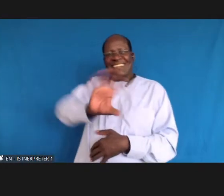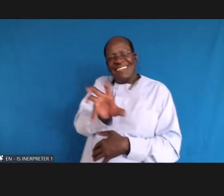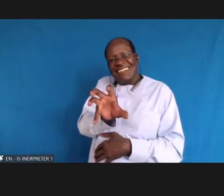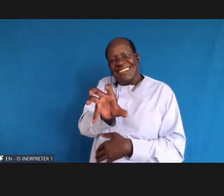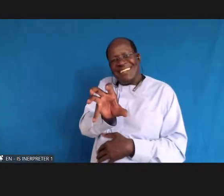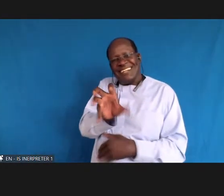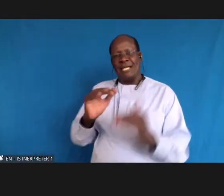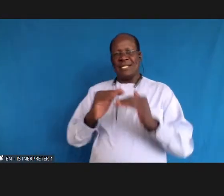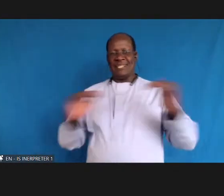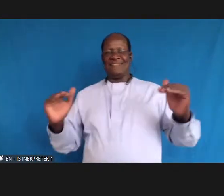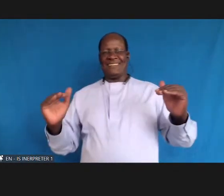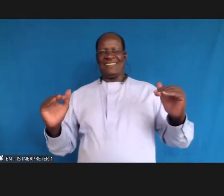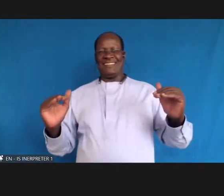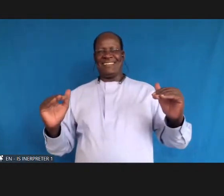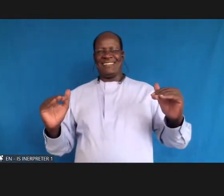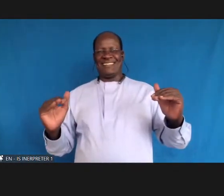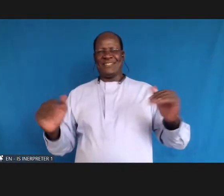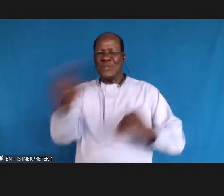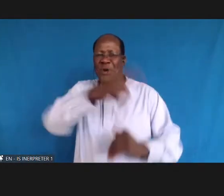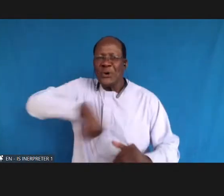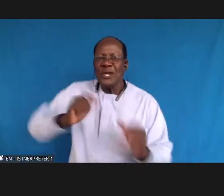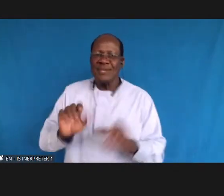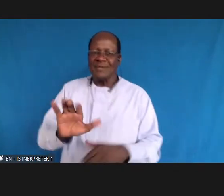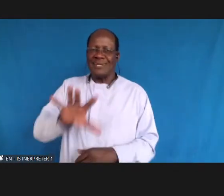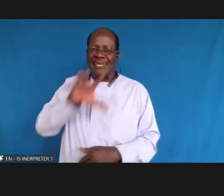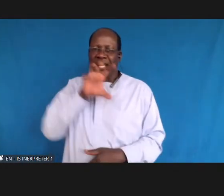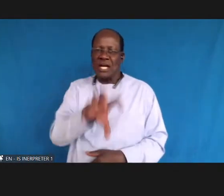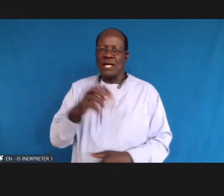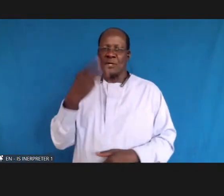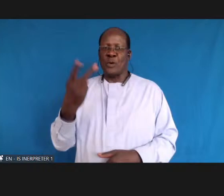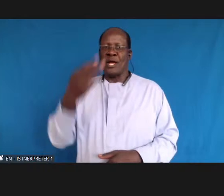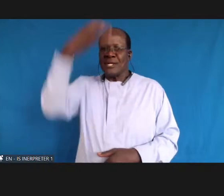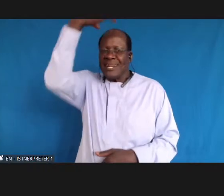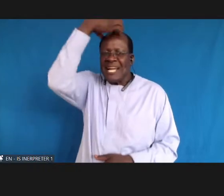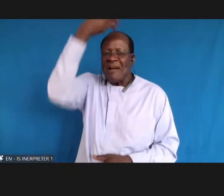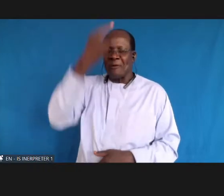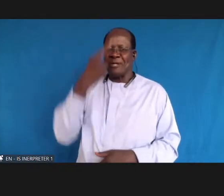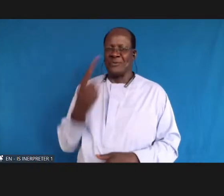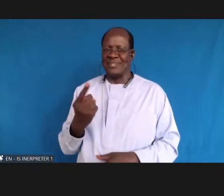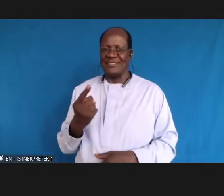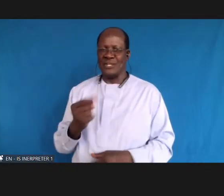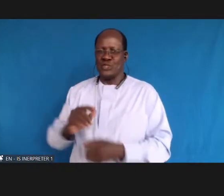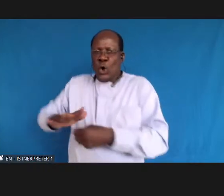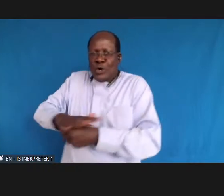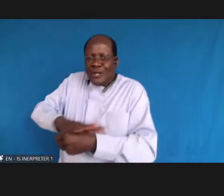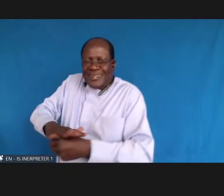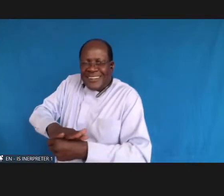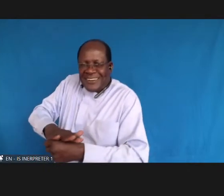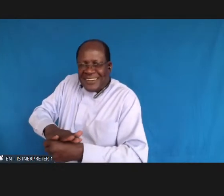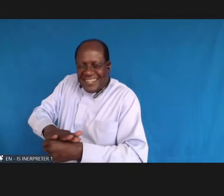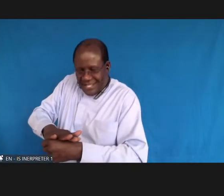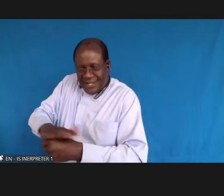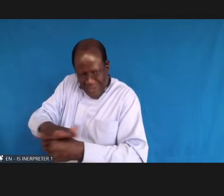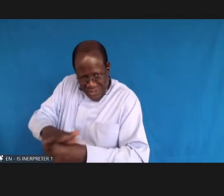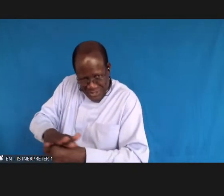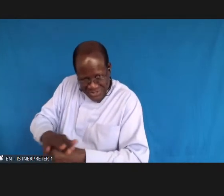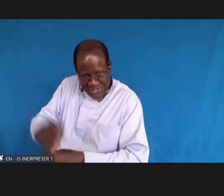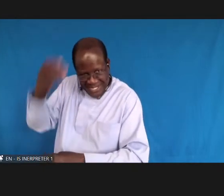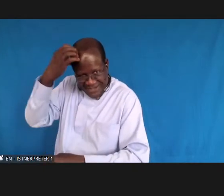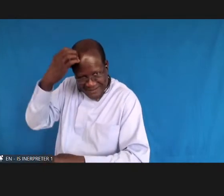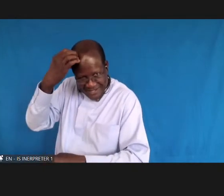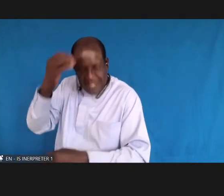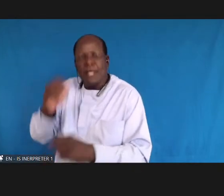government. So what kind of interaction do we need between local government and national government to make sure we have a unified